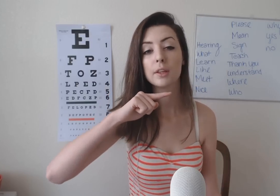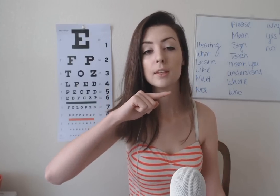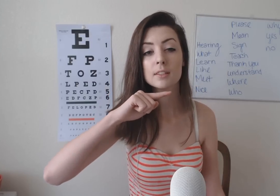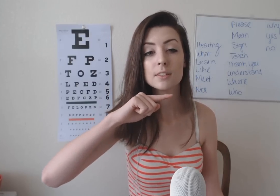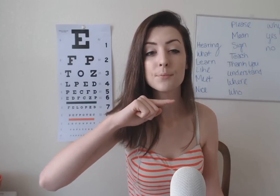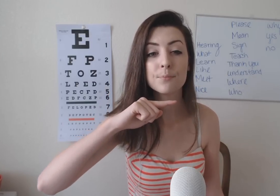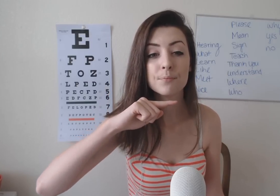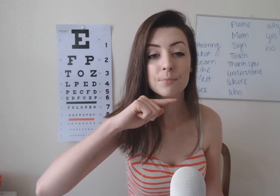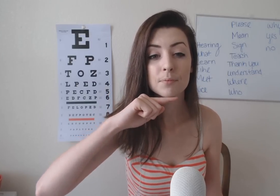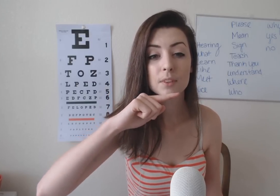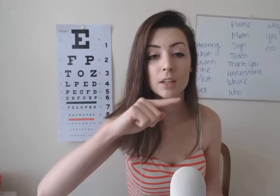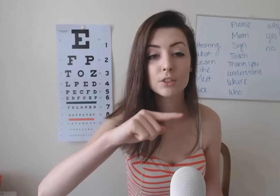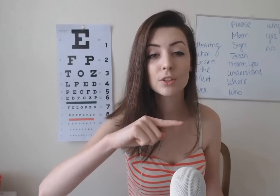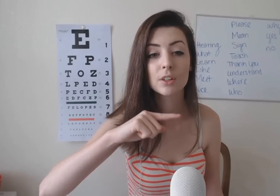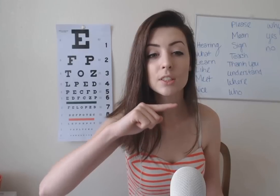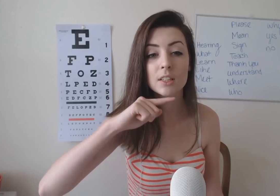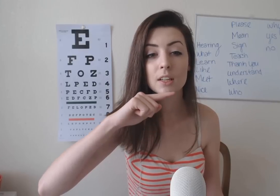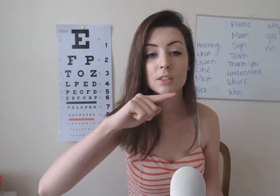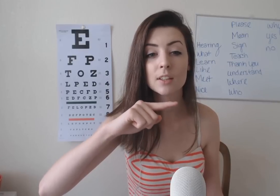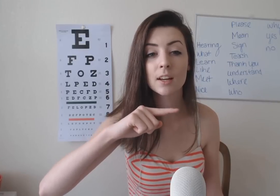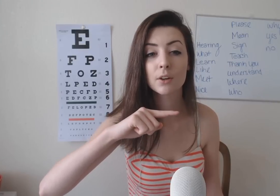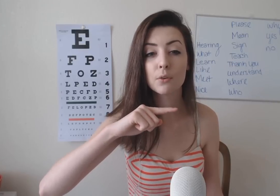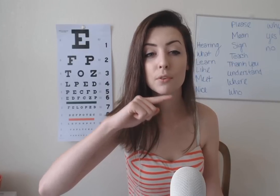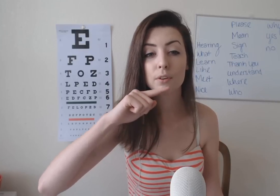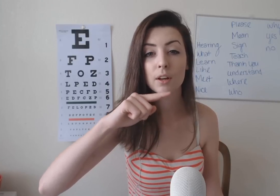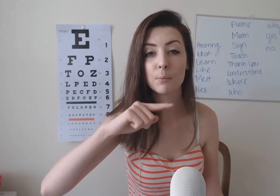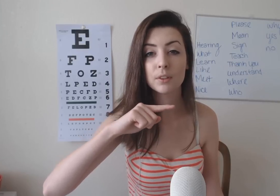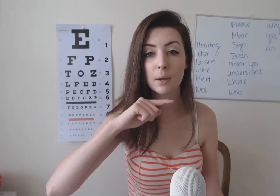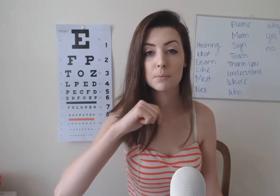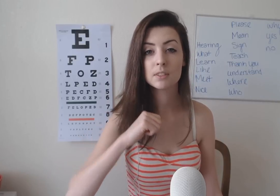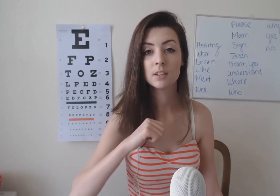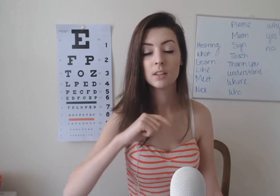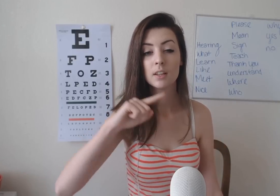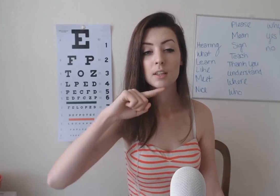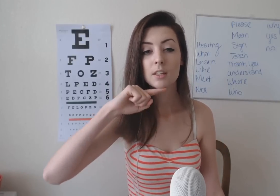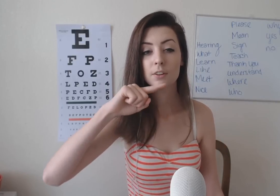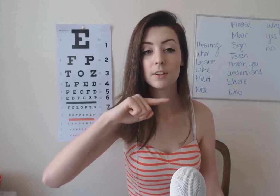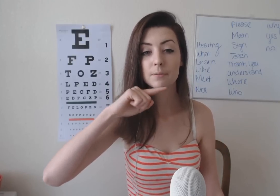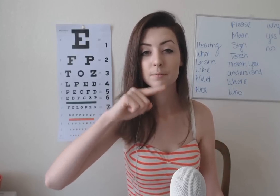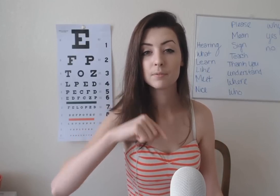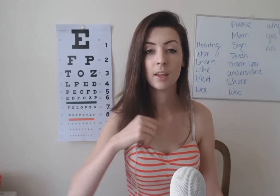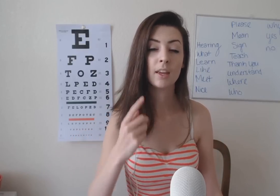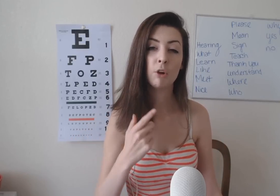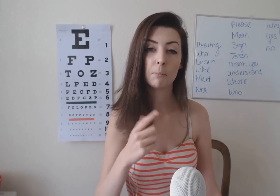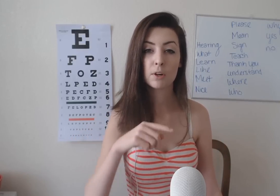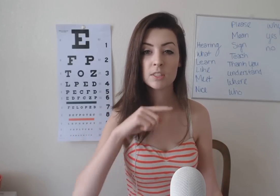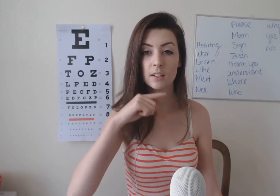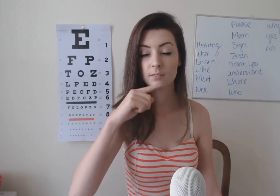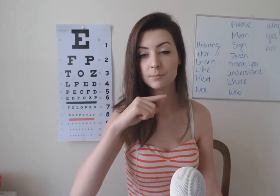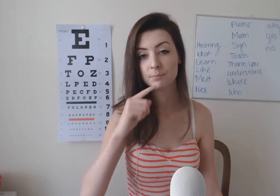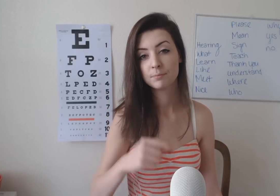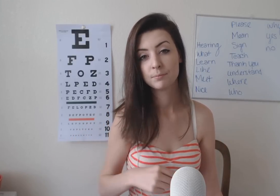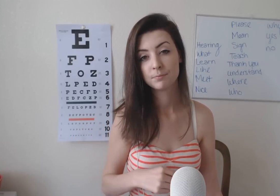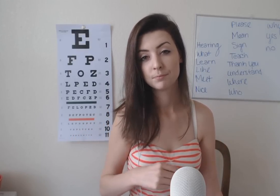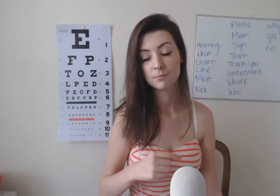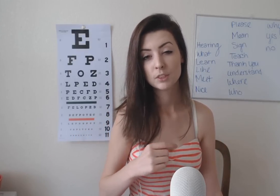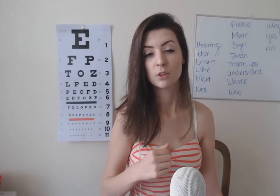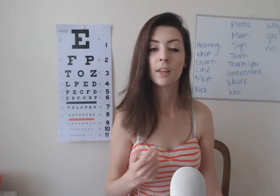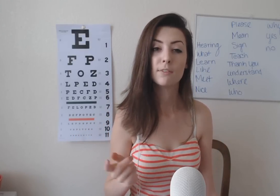this, touch your chin, and just kind of go over a couple times. Hearing, like a hearing person. So like if you want to